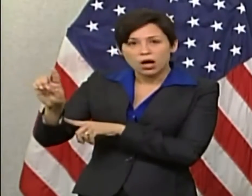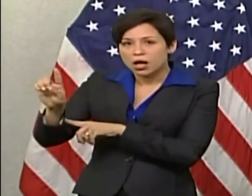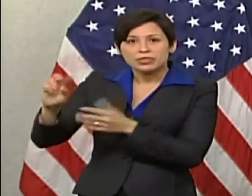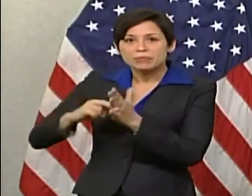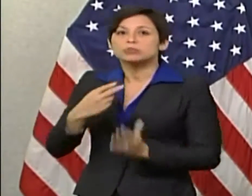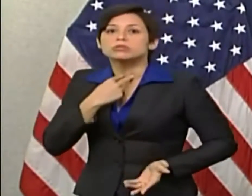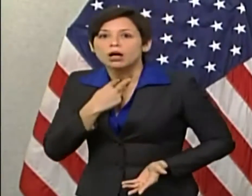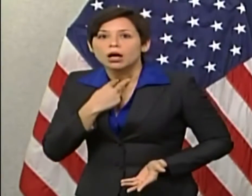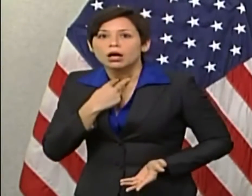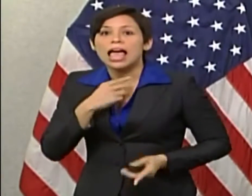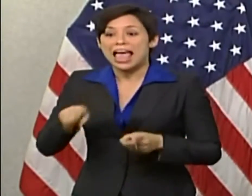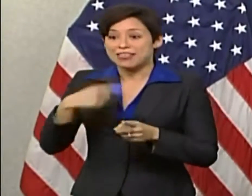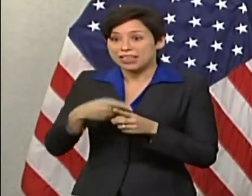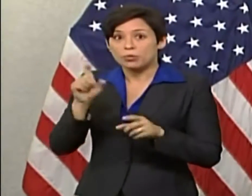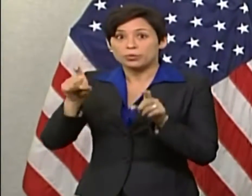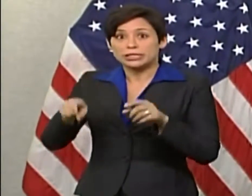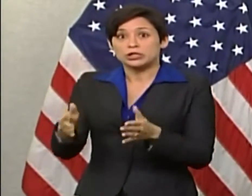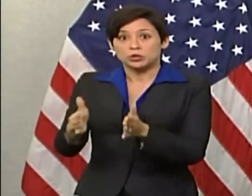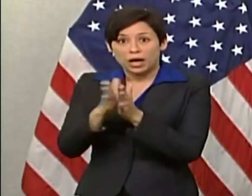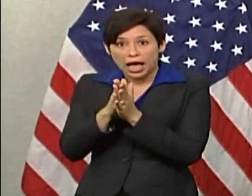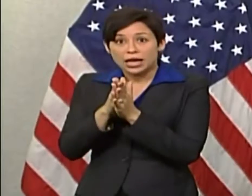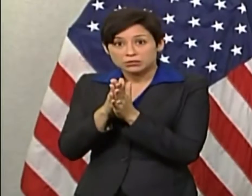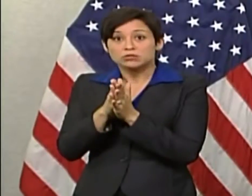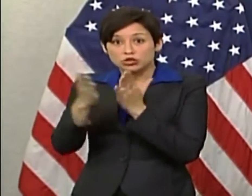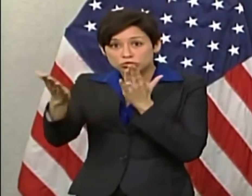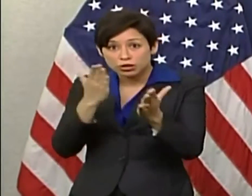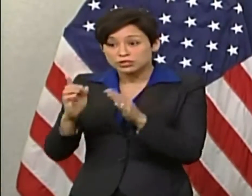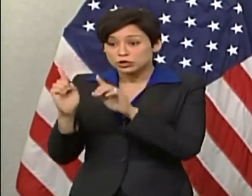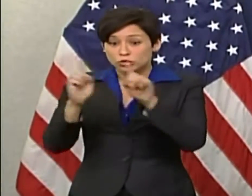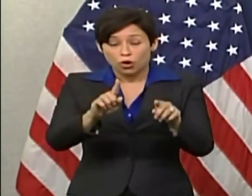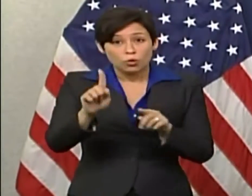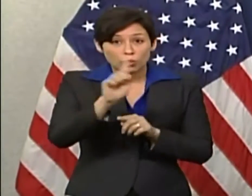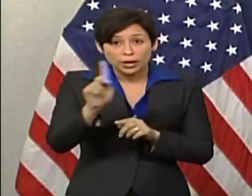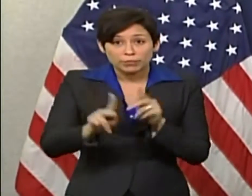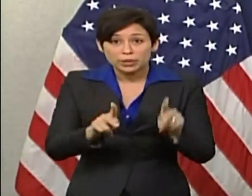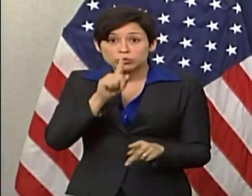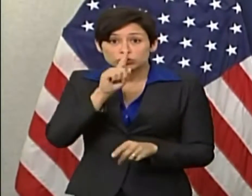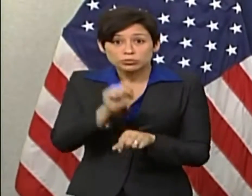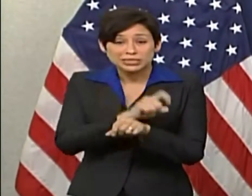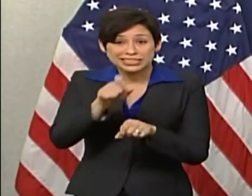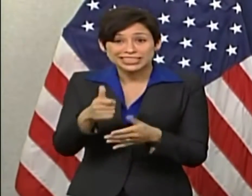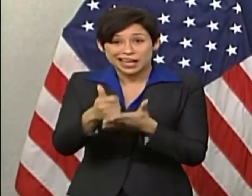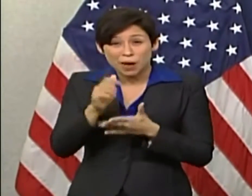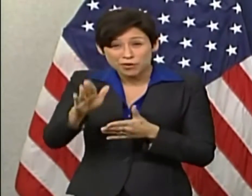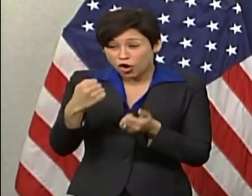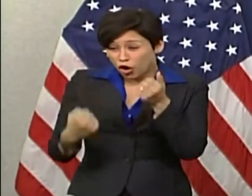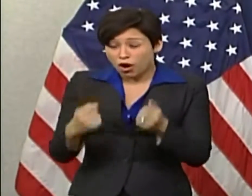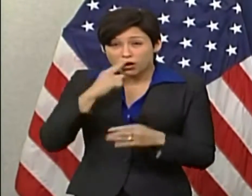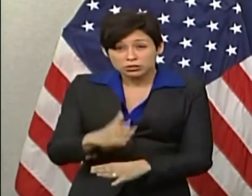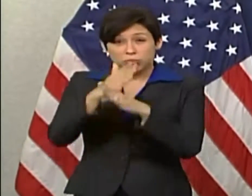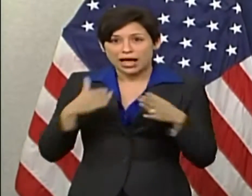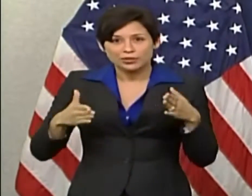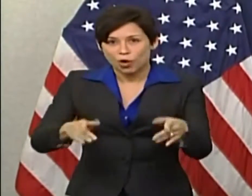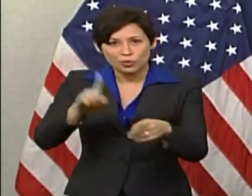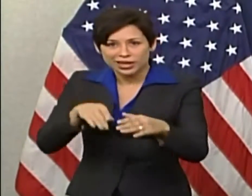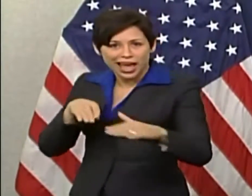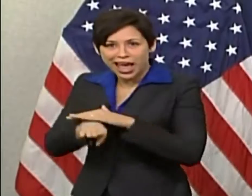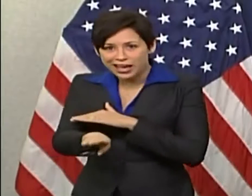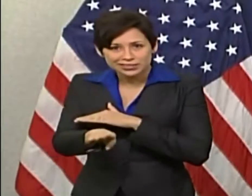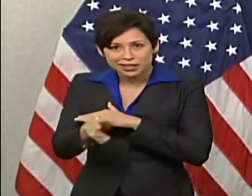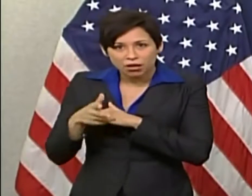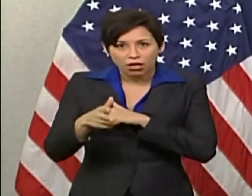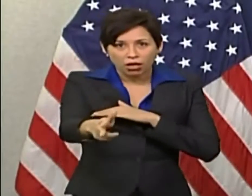that out. And then we've got to get the personnel to where people really need help. And if your car is blocking the roads, we can't do that. As